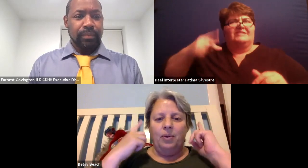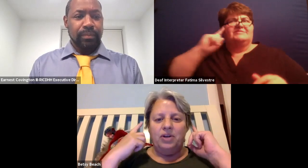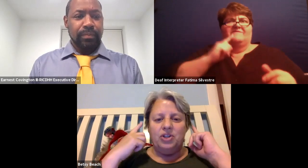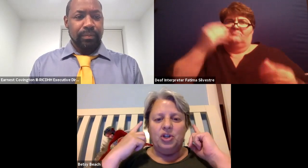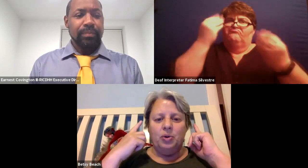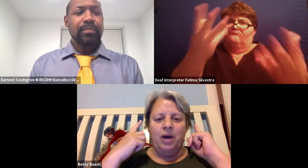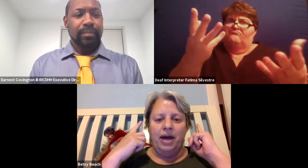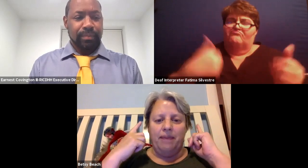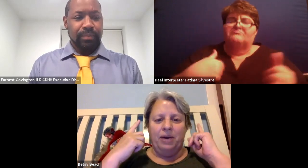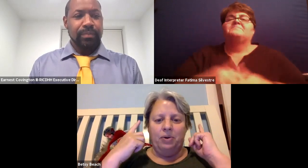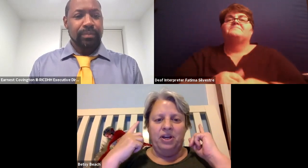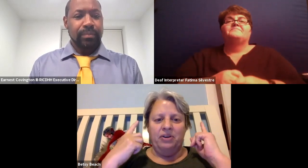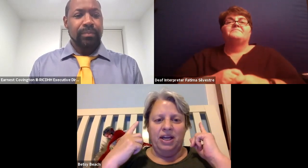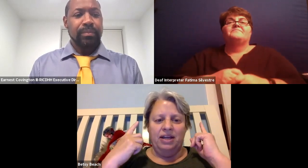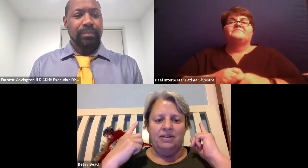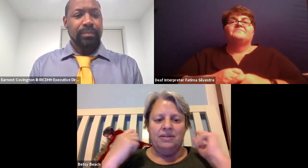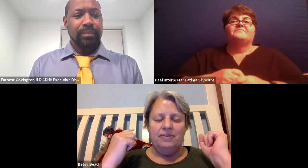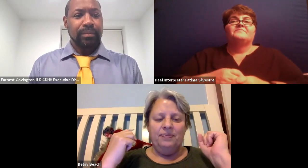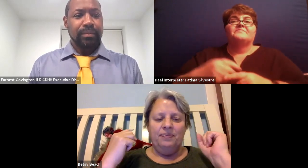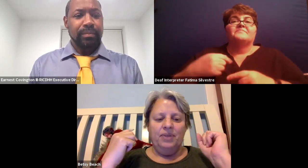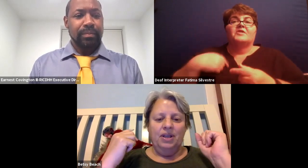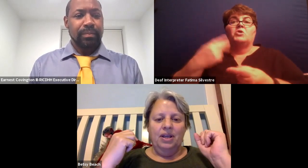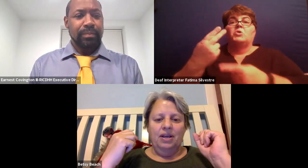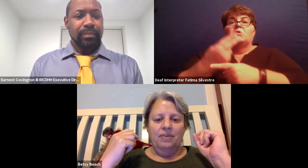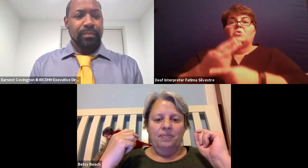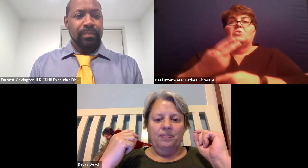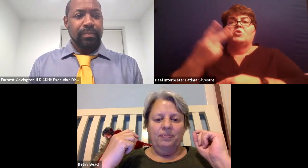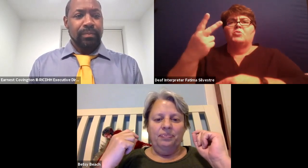And I wear 2 high-powered hearing aids.